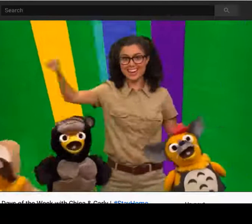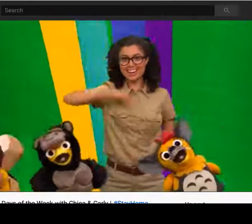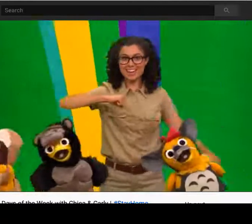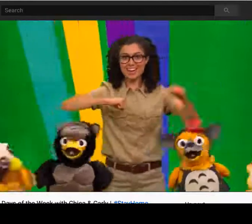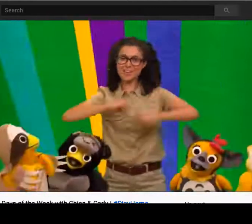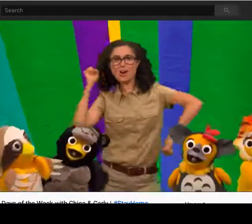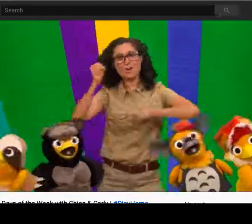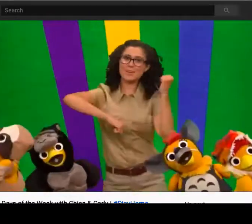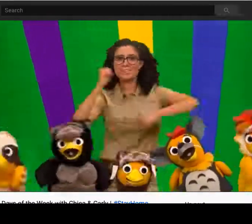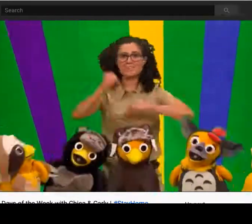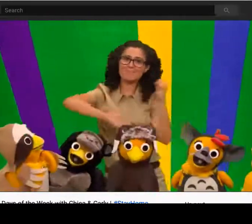Days of the week.